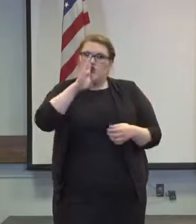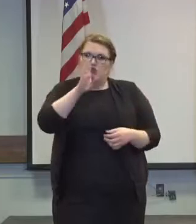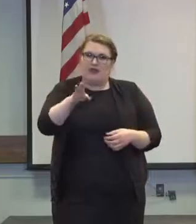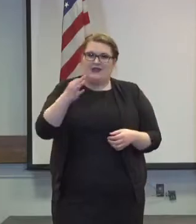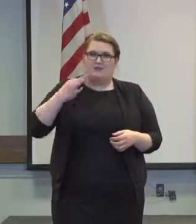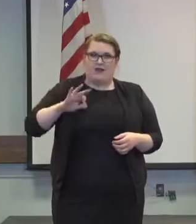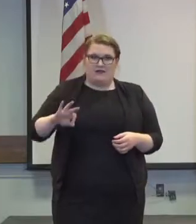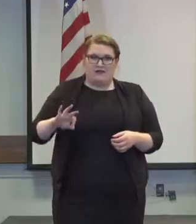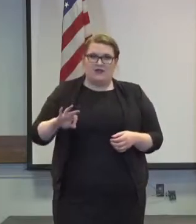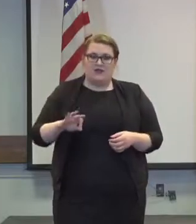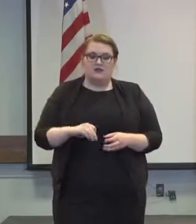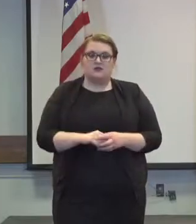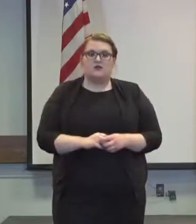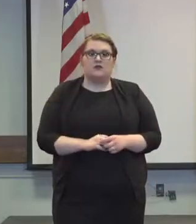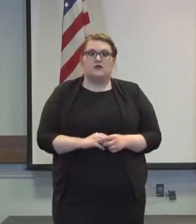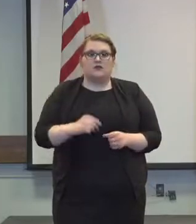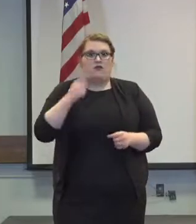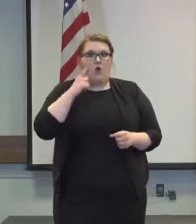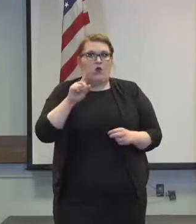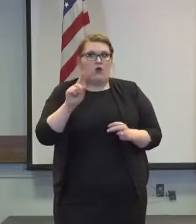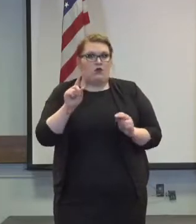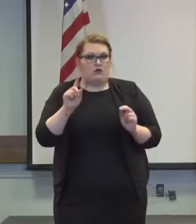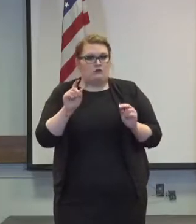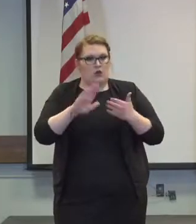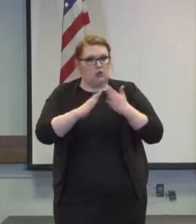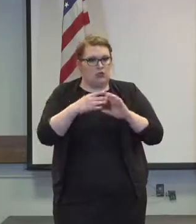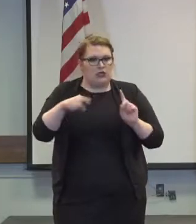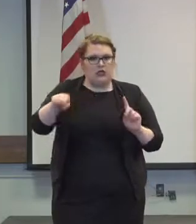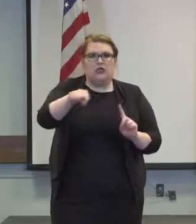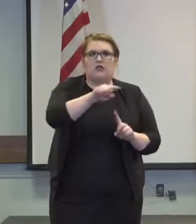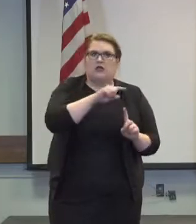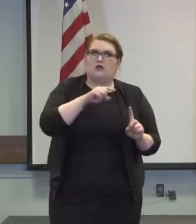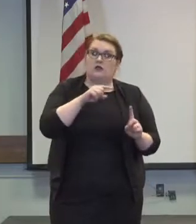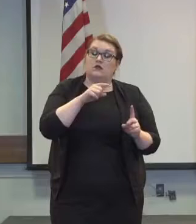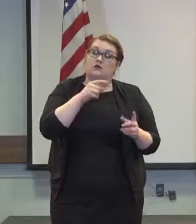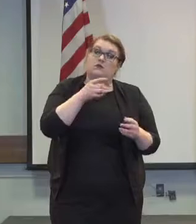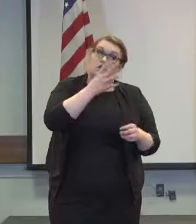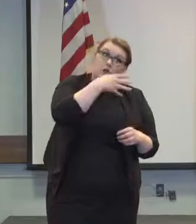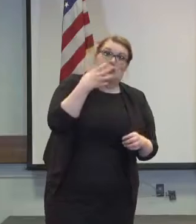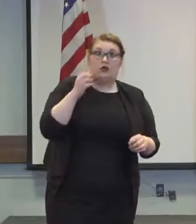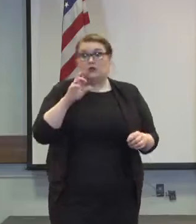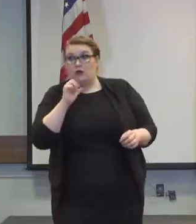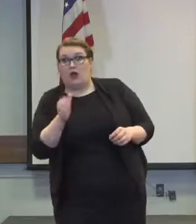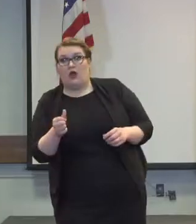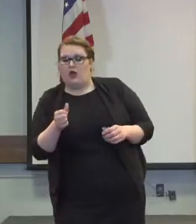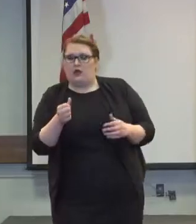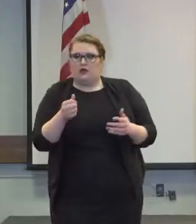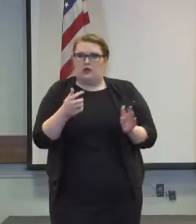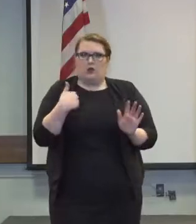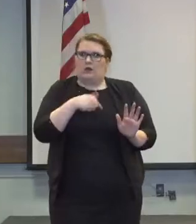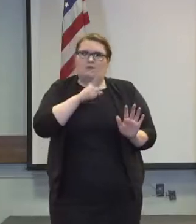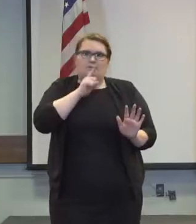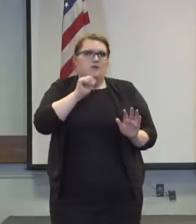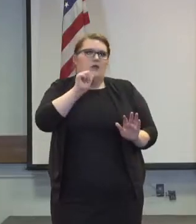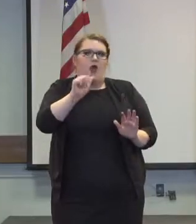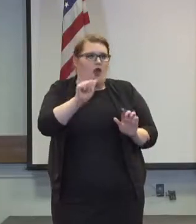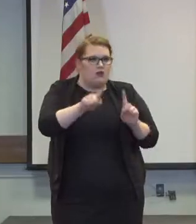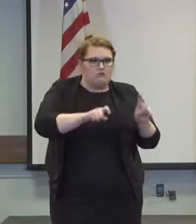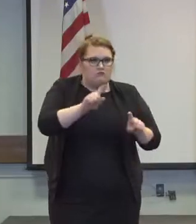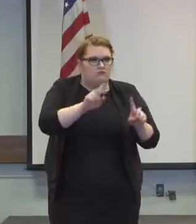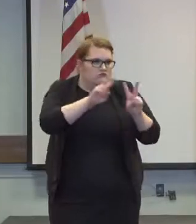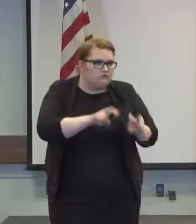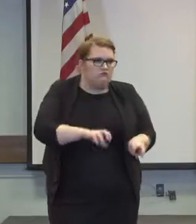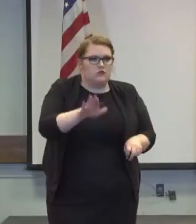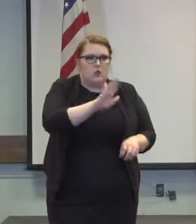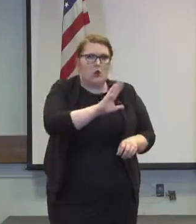benefits to people in the community, documented or undocumented, and we're not going to ask any questions about